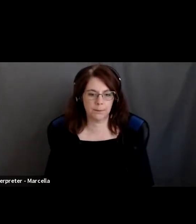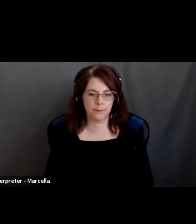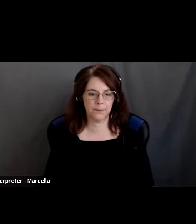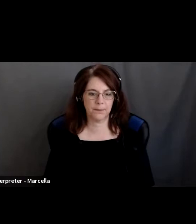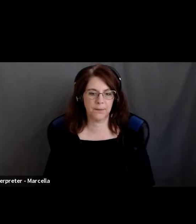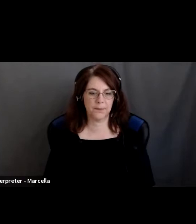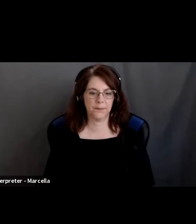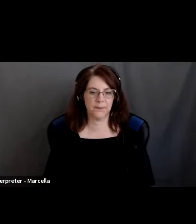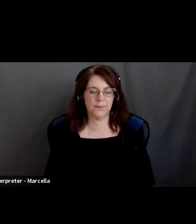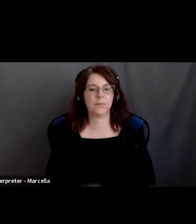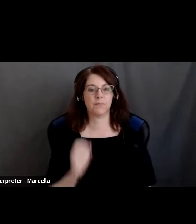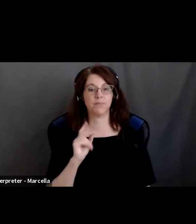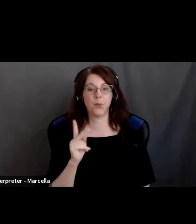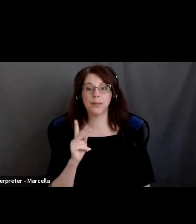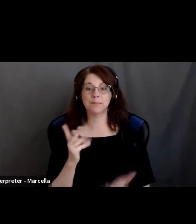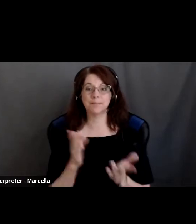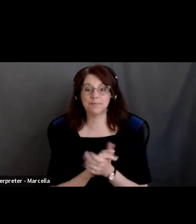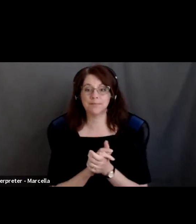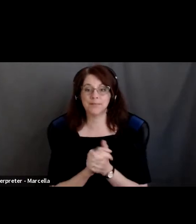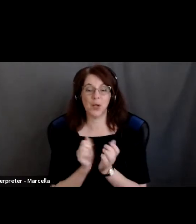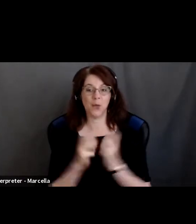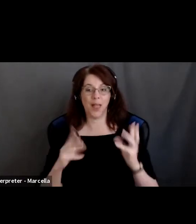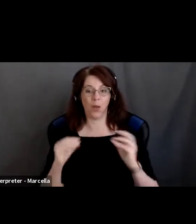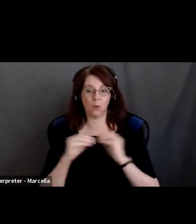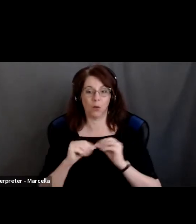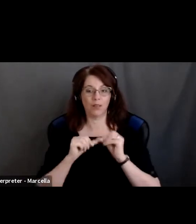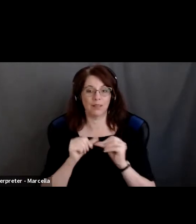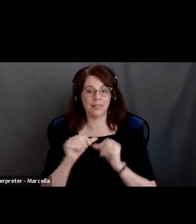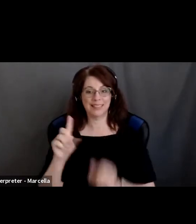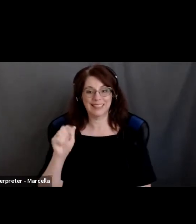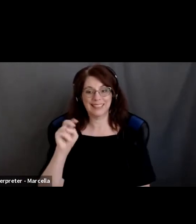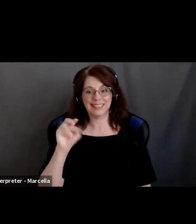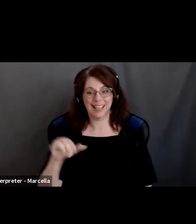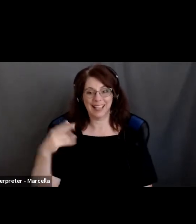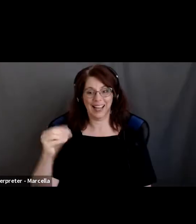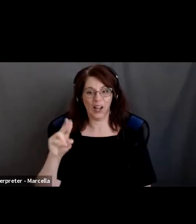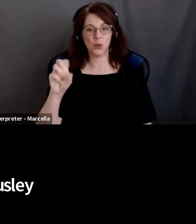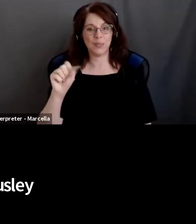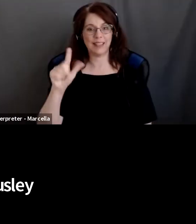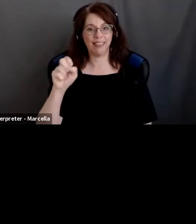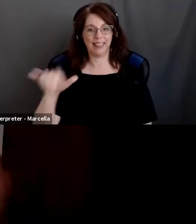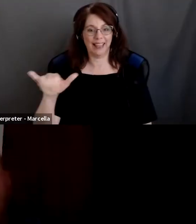Okay, so without further ado, Danny Housley.